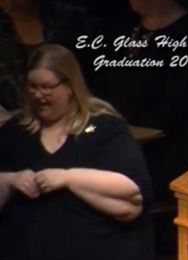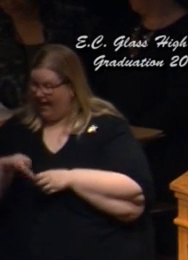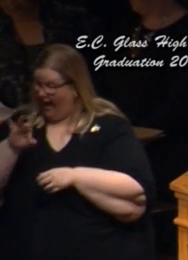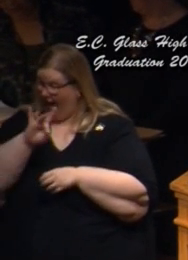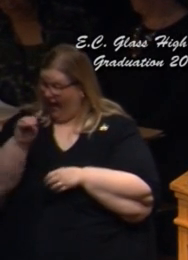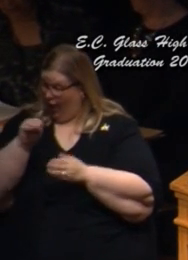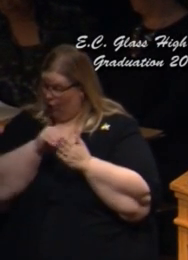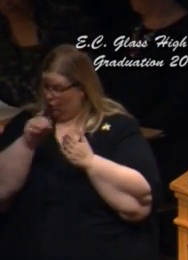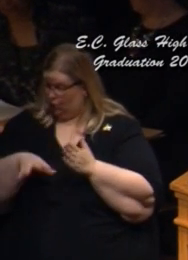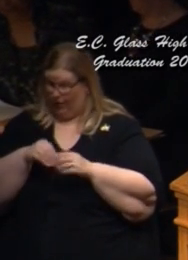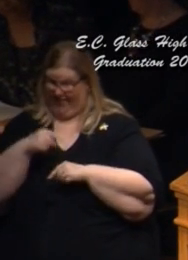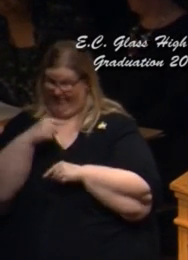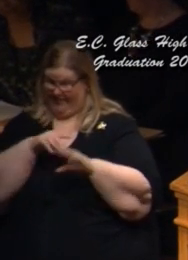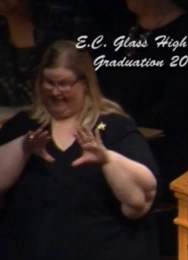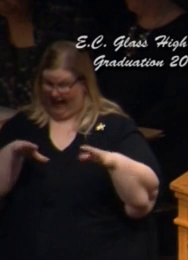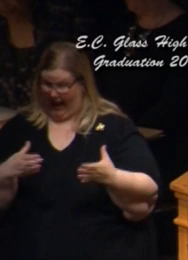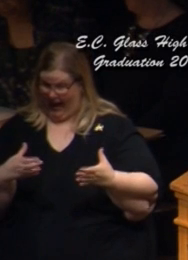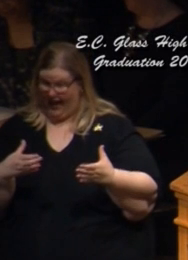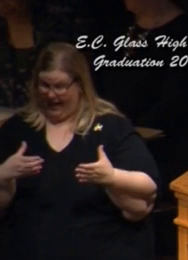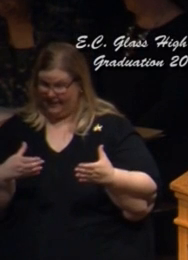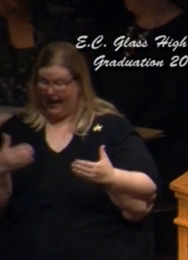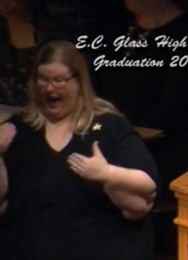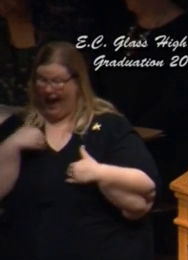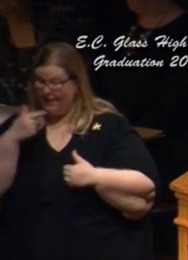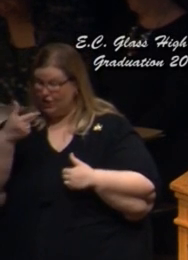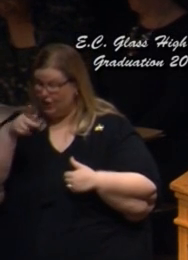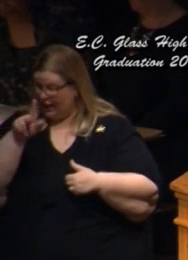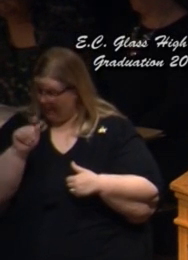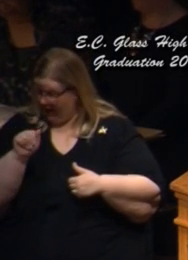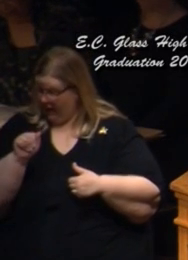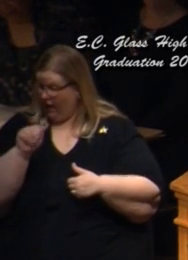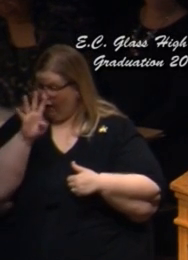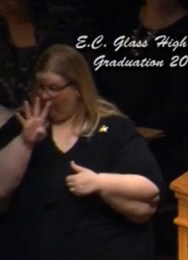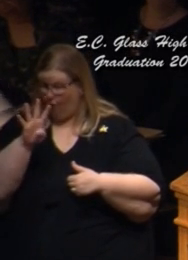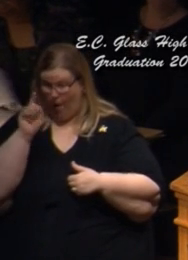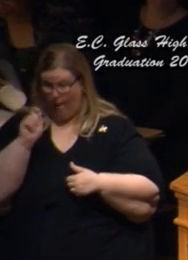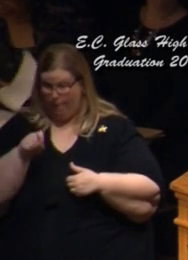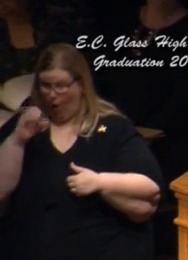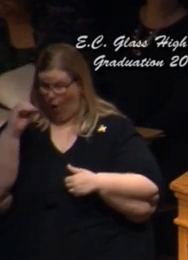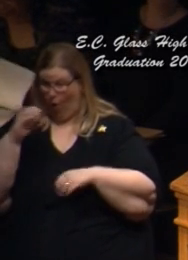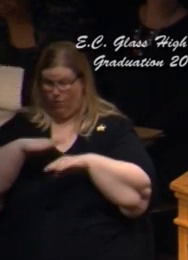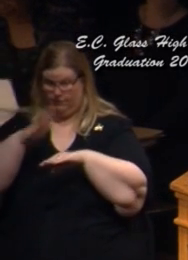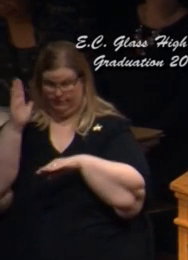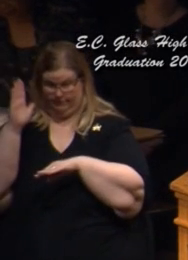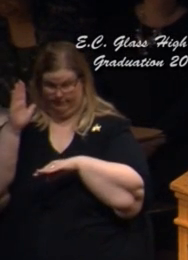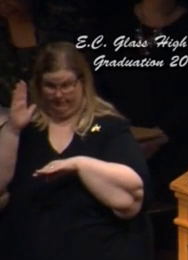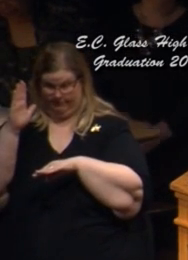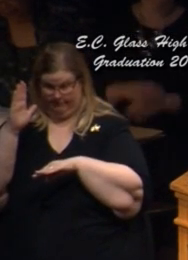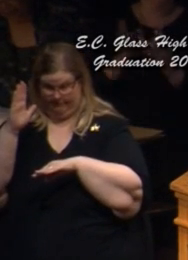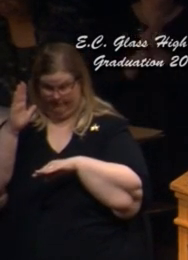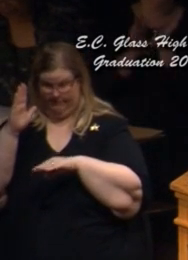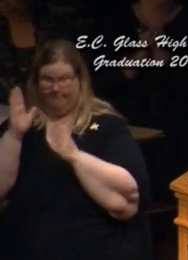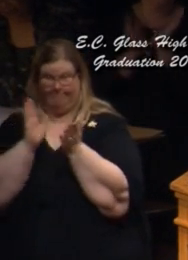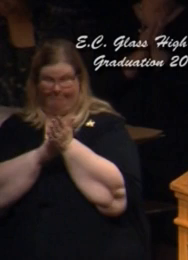80 students in this graduating class have a GPA of 4.0 or higher.